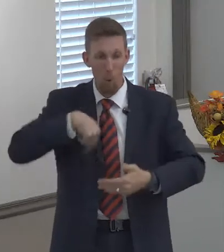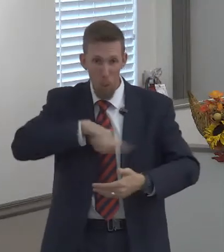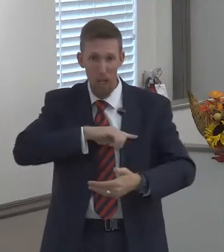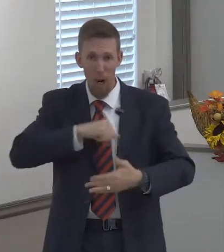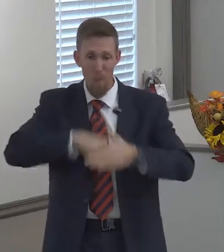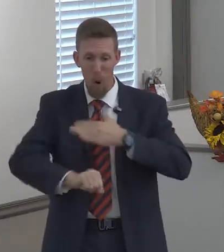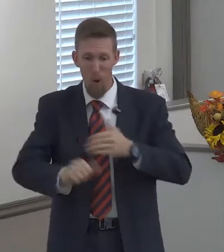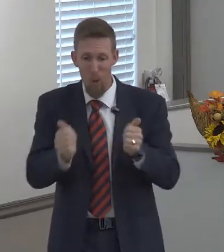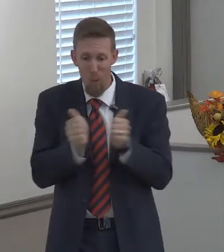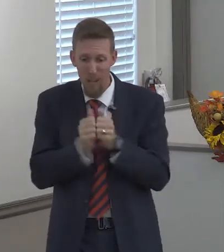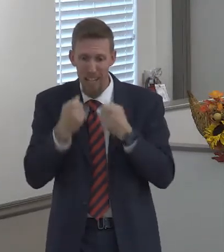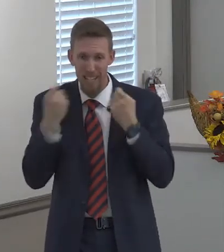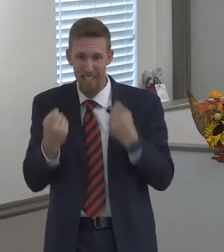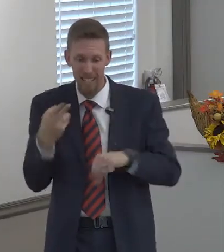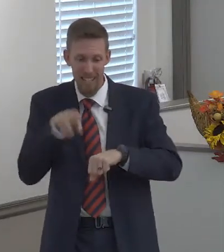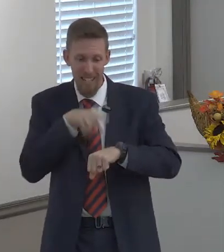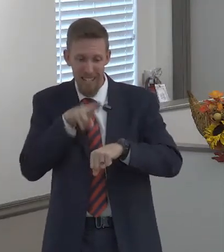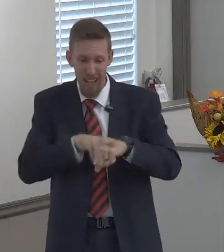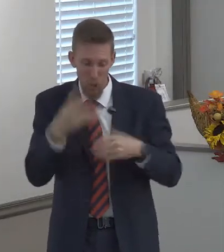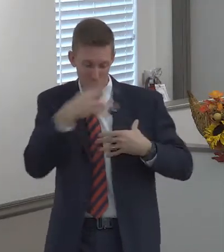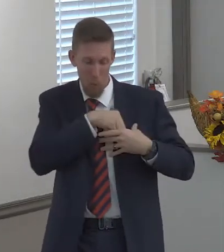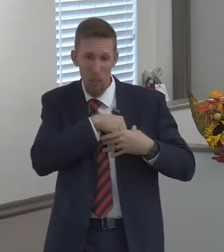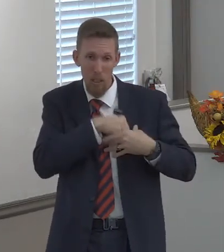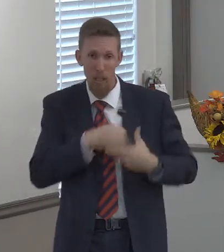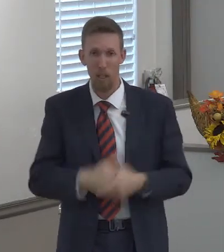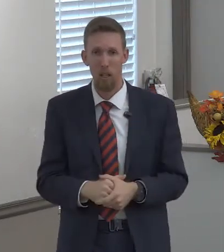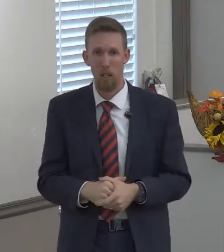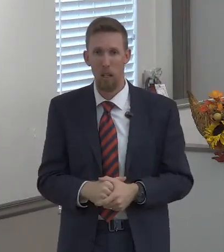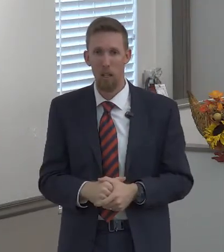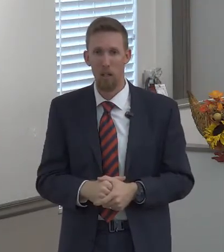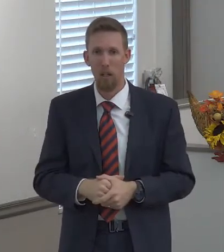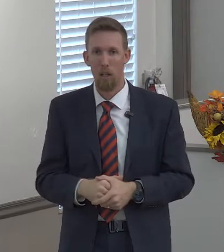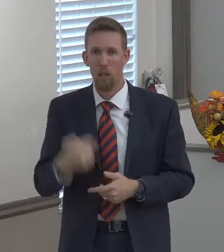say amen to that? Yeah, there's a few of you.